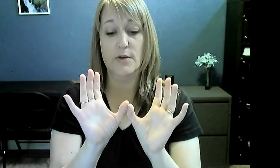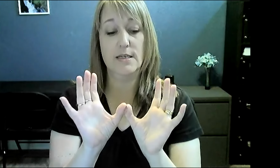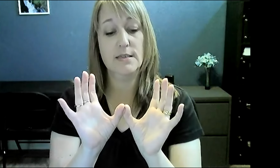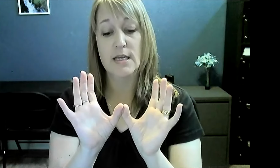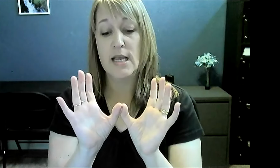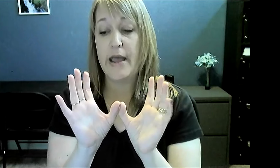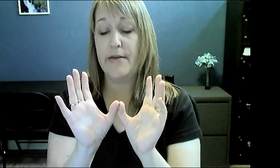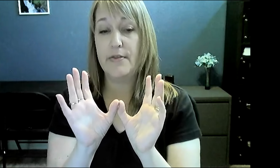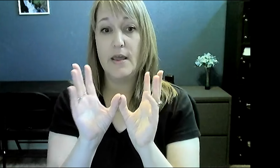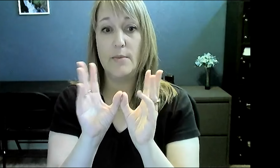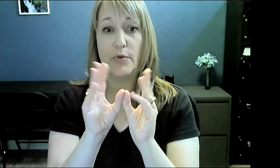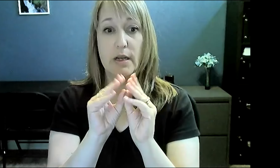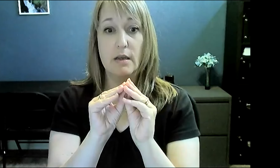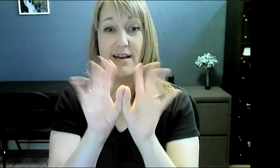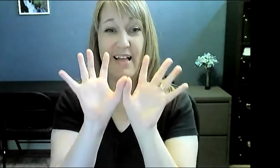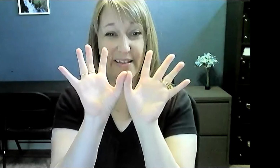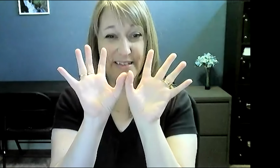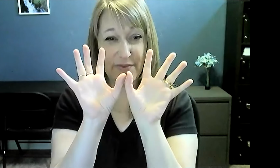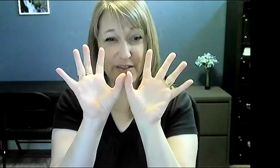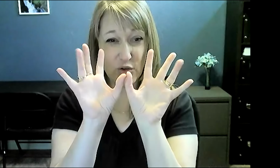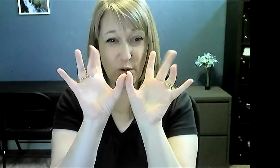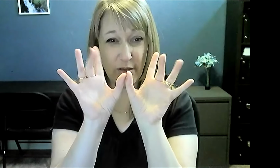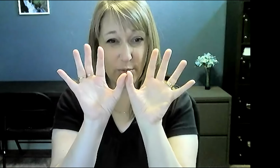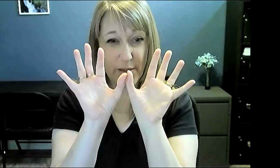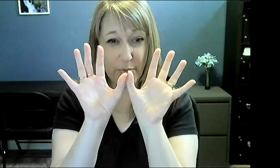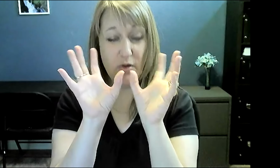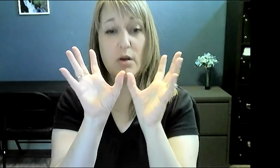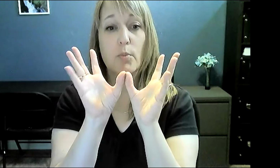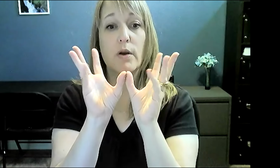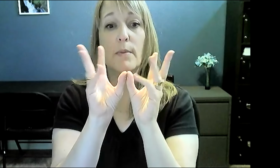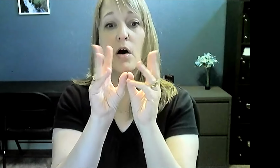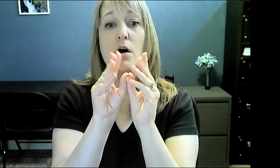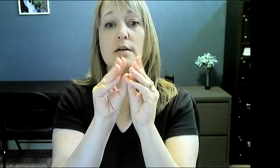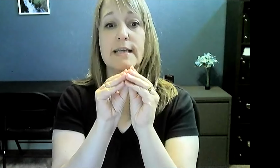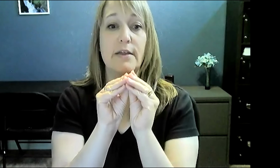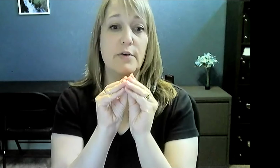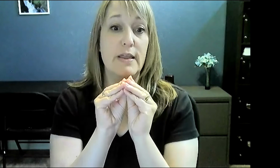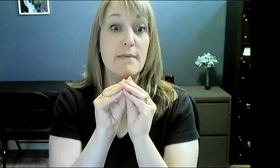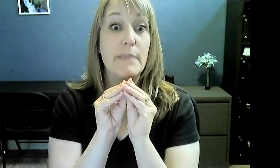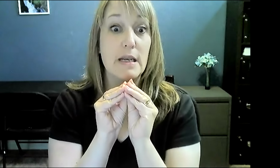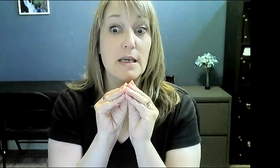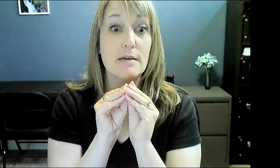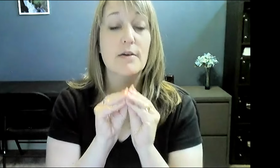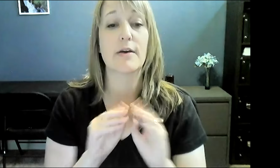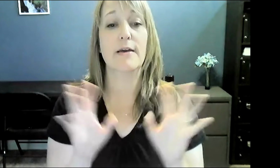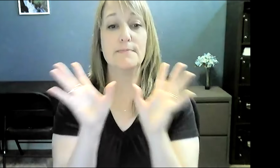is. And then bring, as if these are all little people, bring them all together in the meeting, okay?